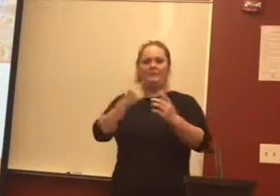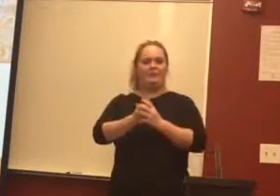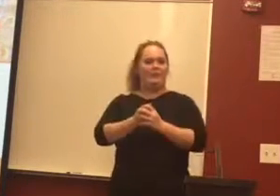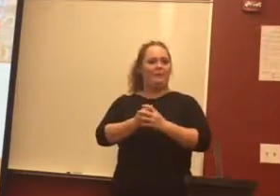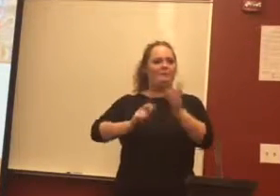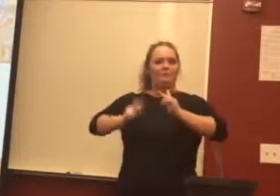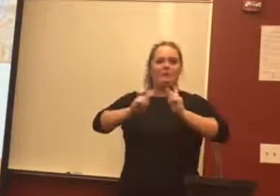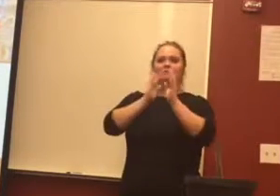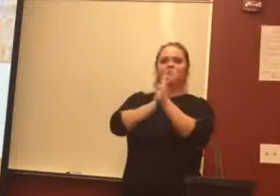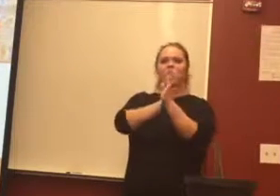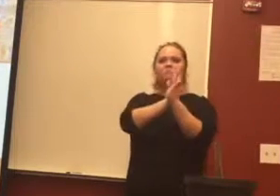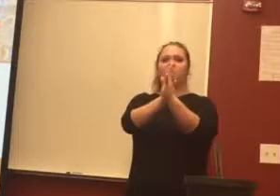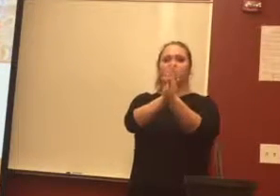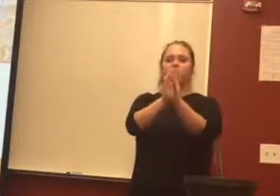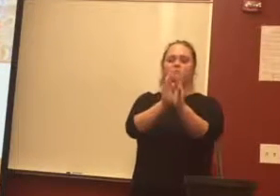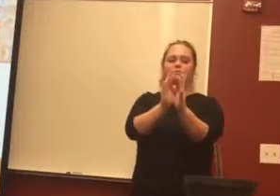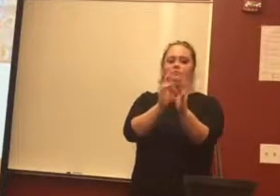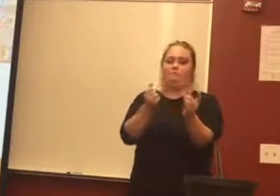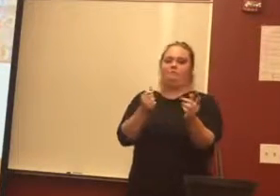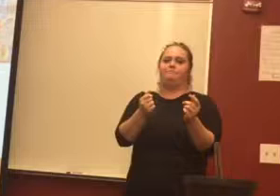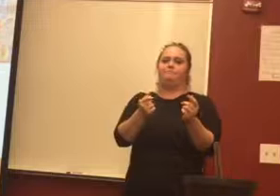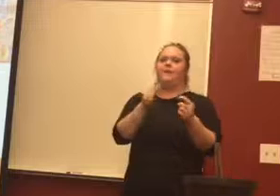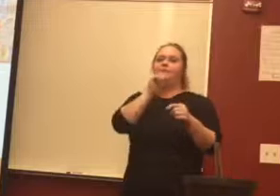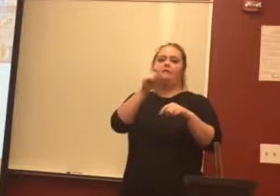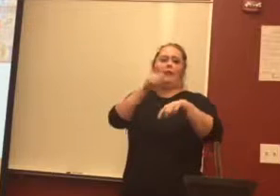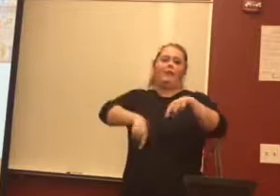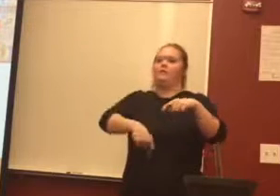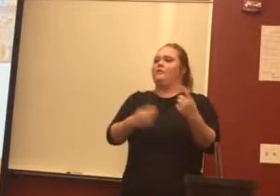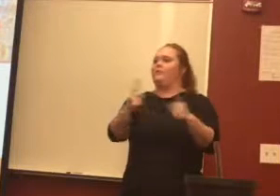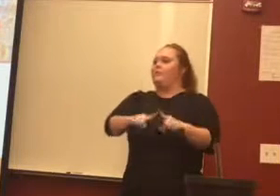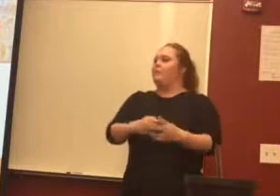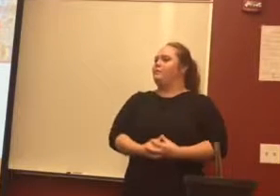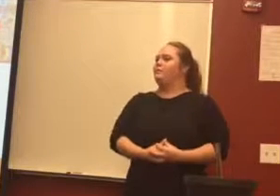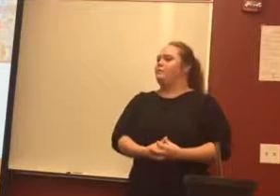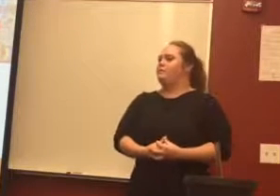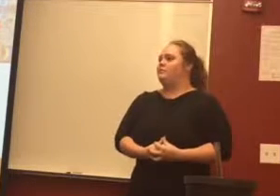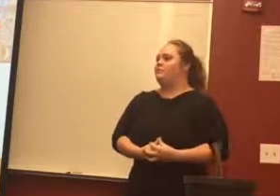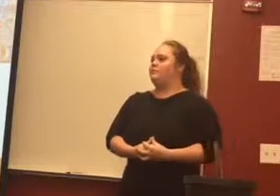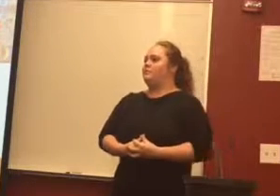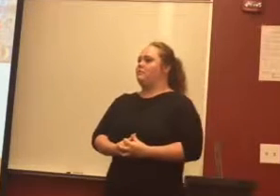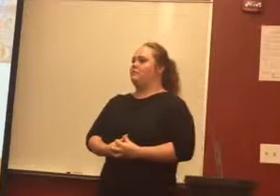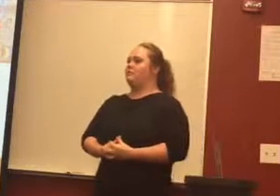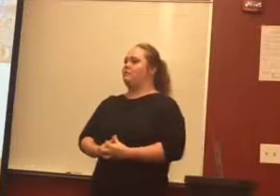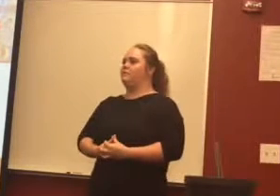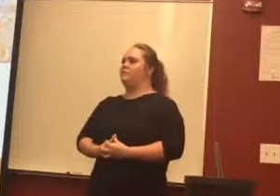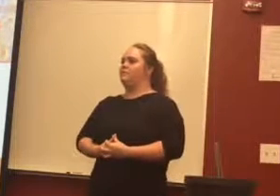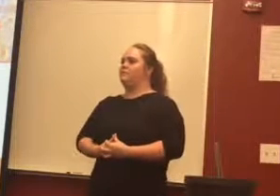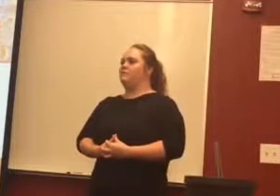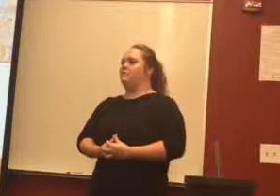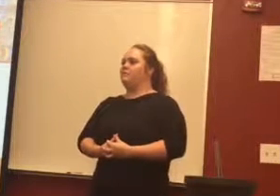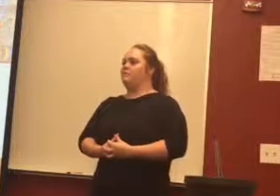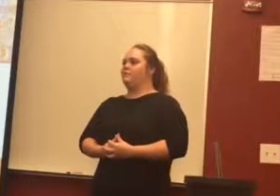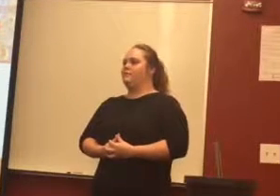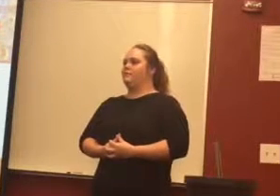because there's just so many people, but if you leave like Hold on this. one second. So you're asking her too many questions. Some of it you just have to make your own